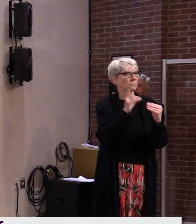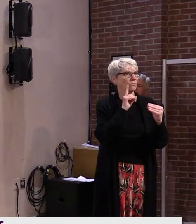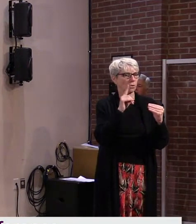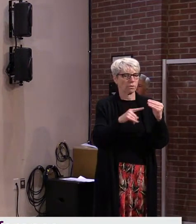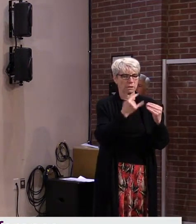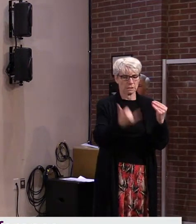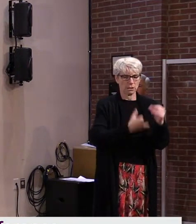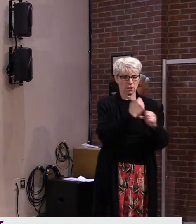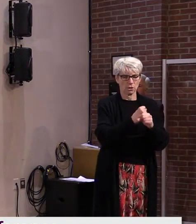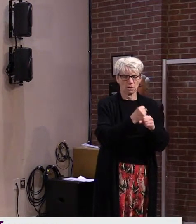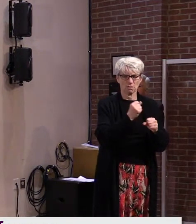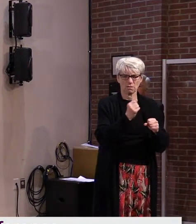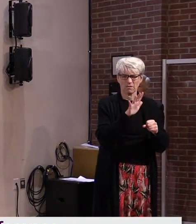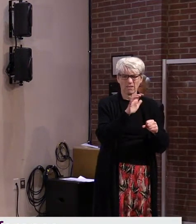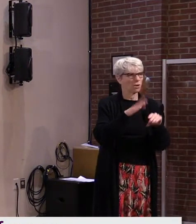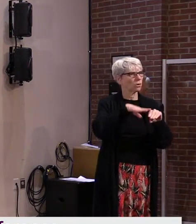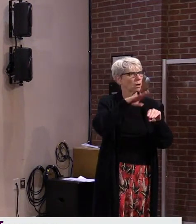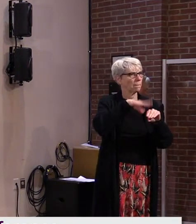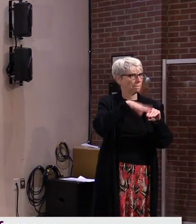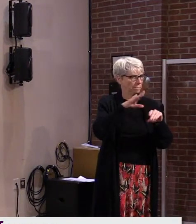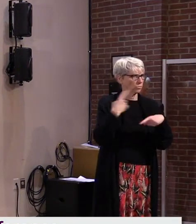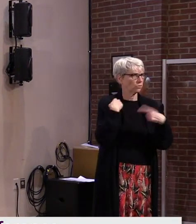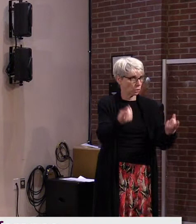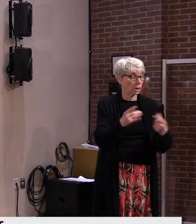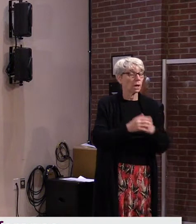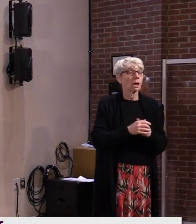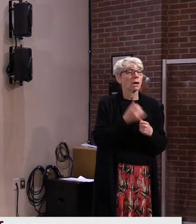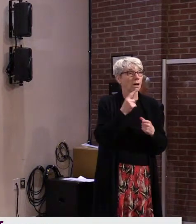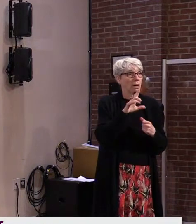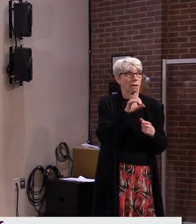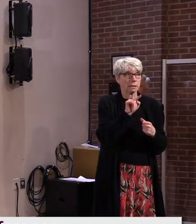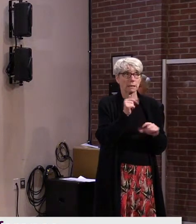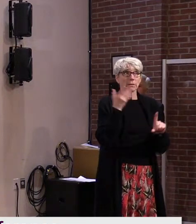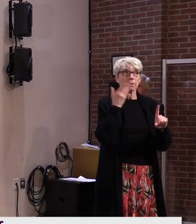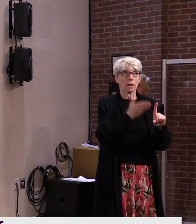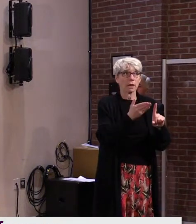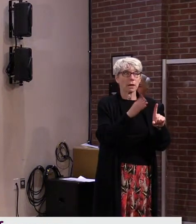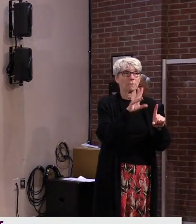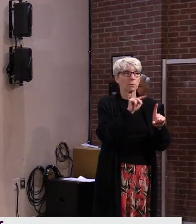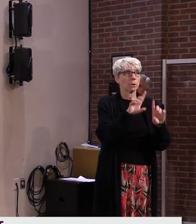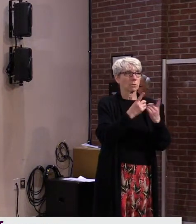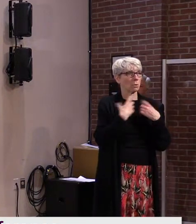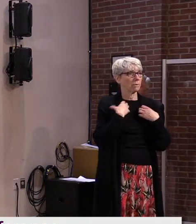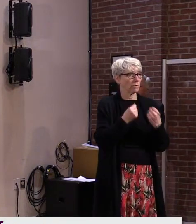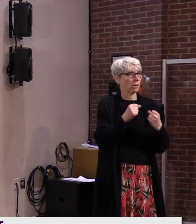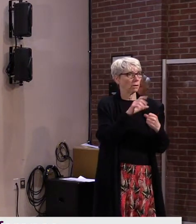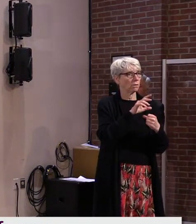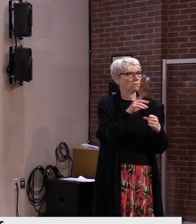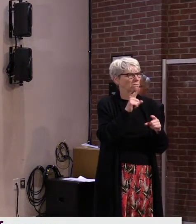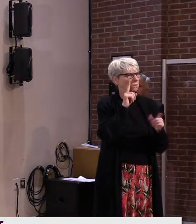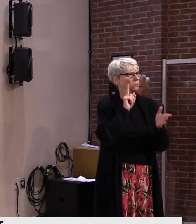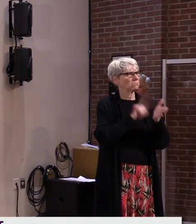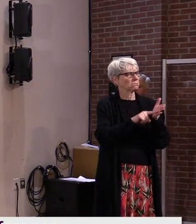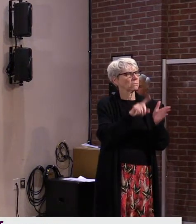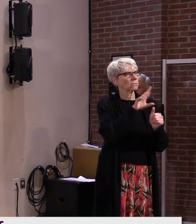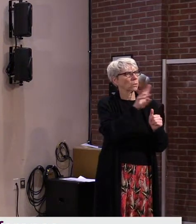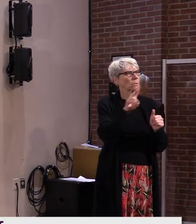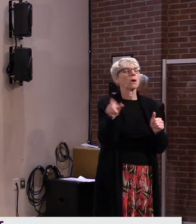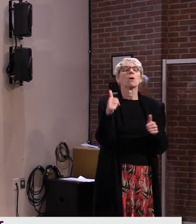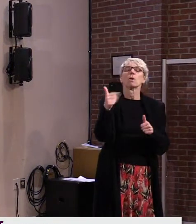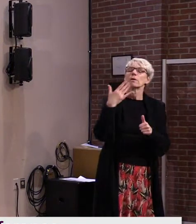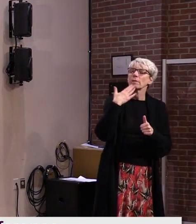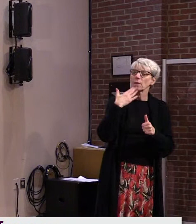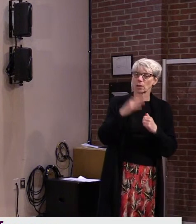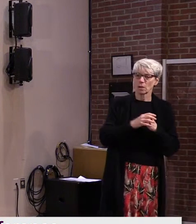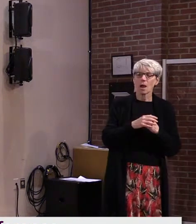cases. So the data is there. It's just on the Department of Health's website. Okay, thank you very much. I was